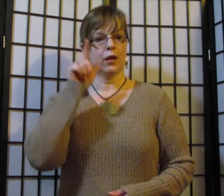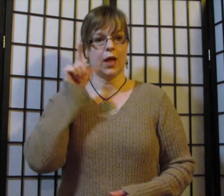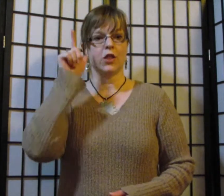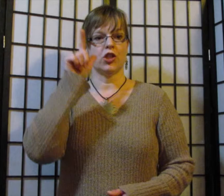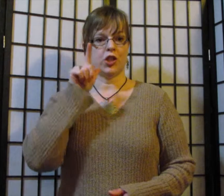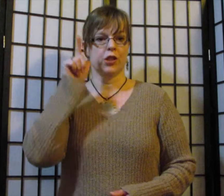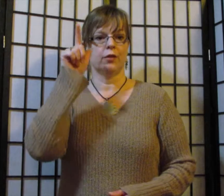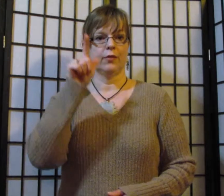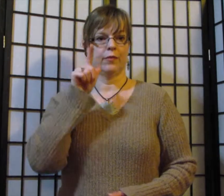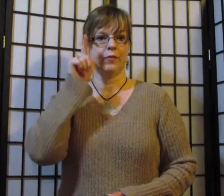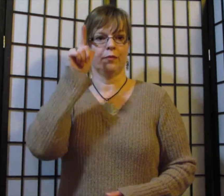Lunch.